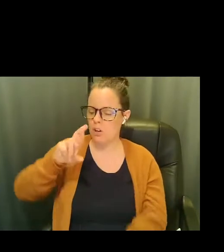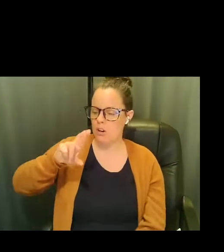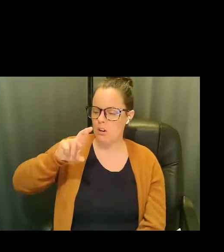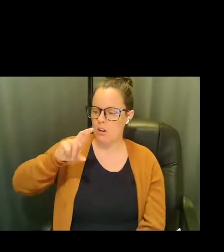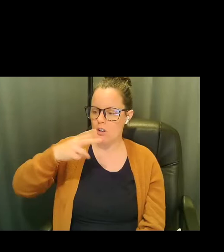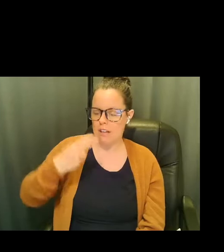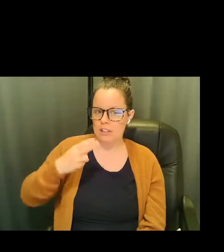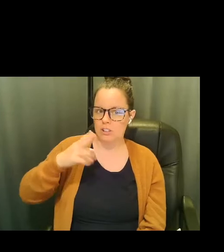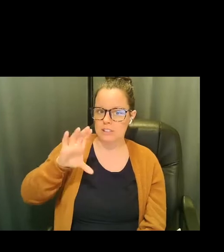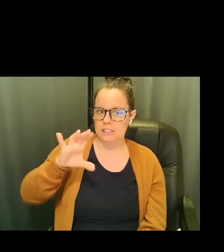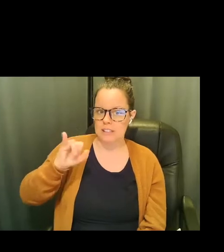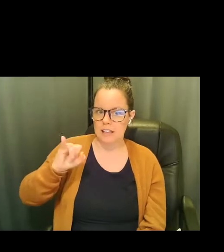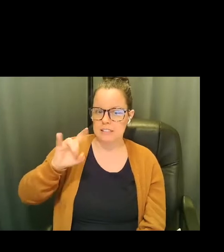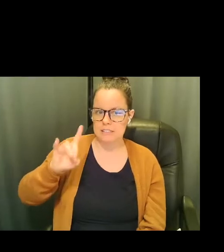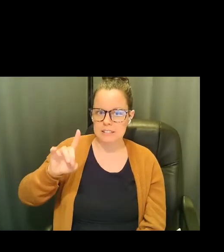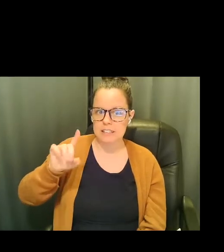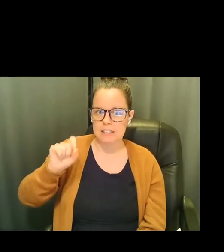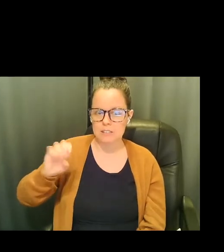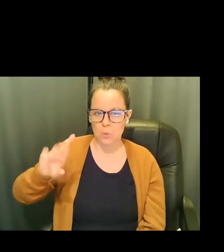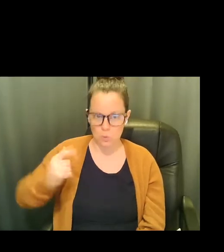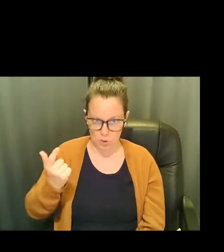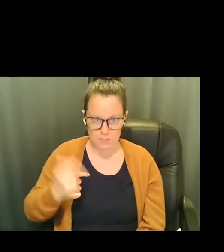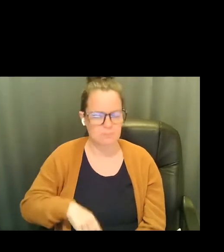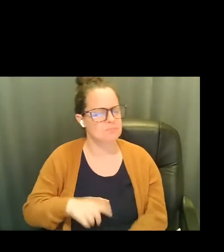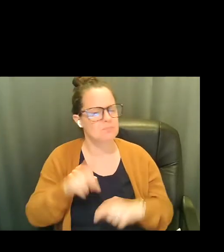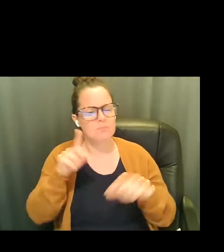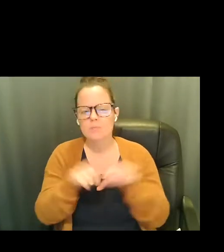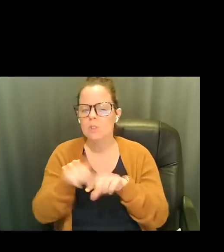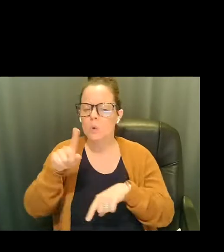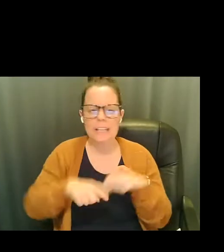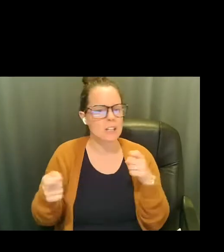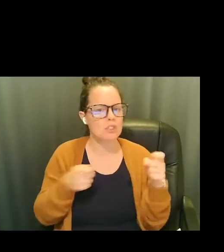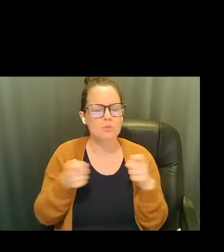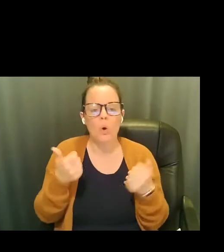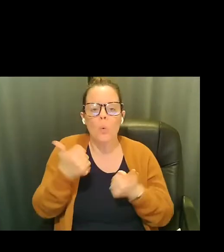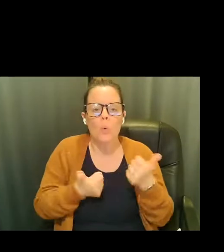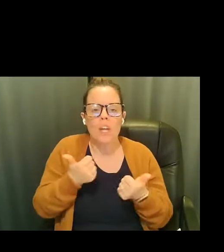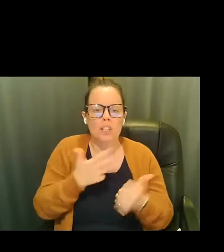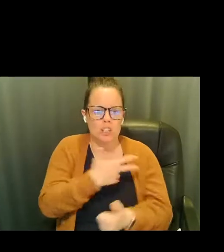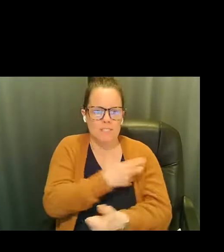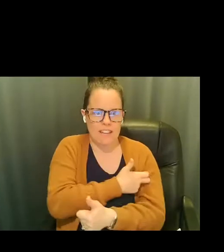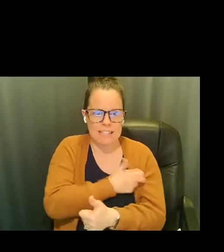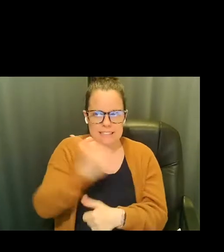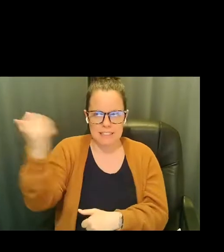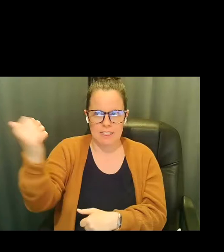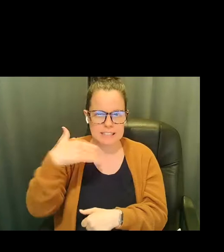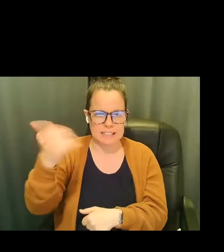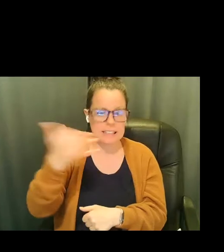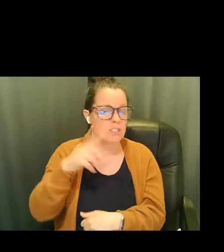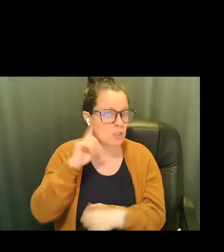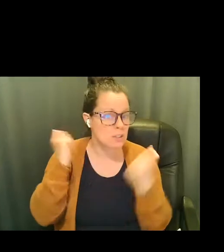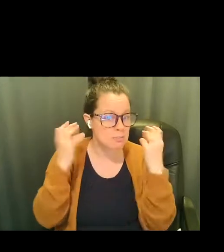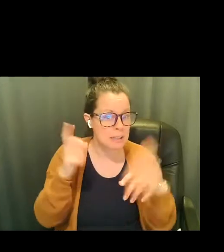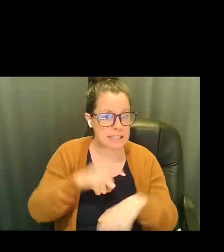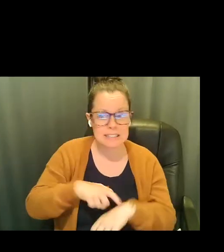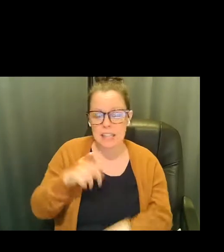richd.org. We also don't have control over which vaccine the state sends us. So as you've heard many times from Dr.